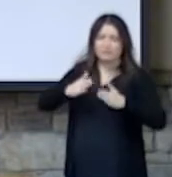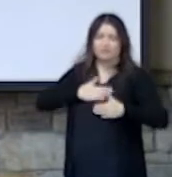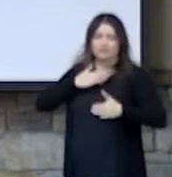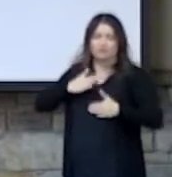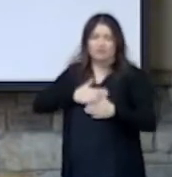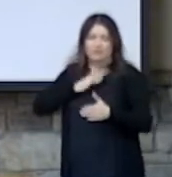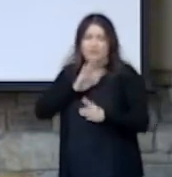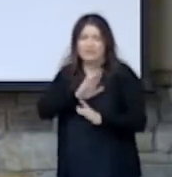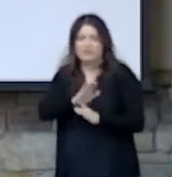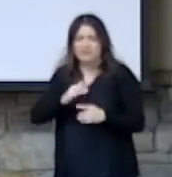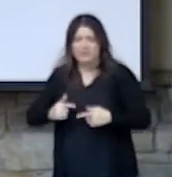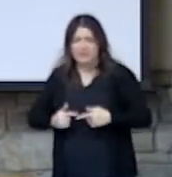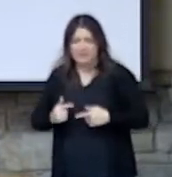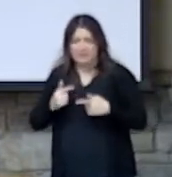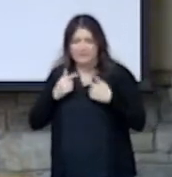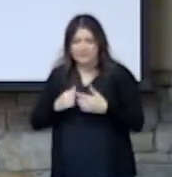lives.